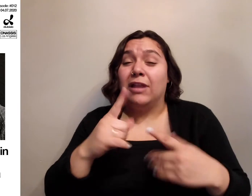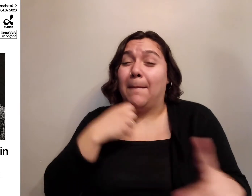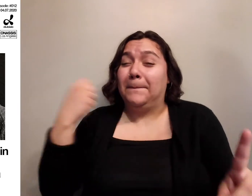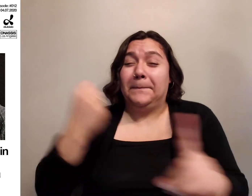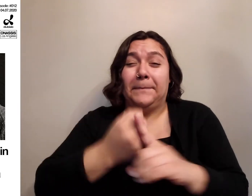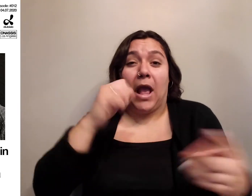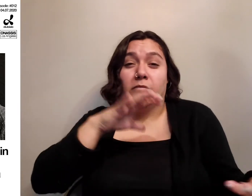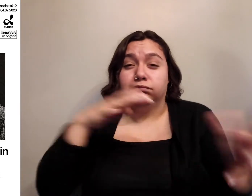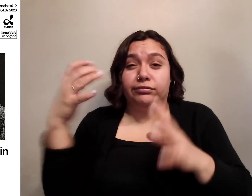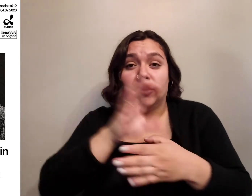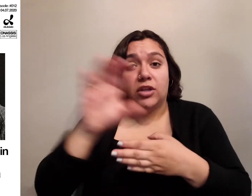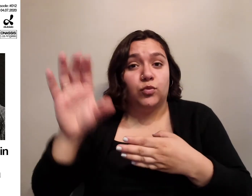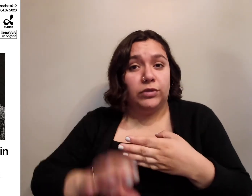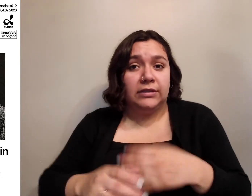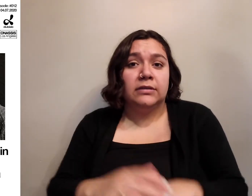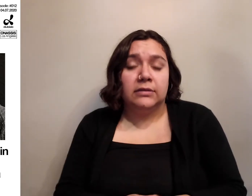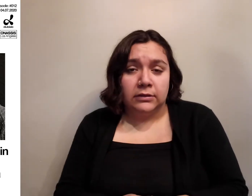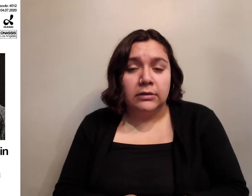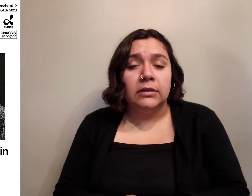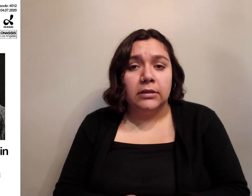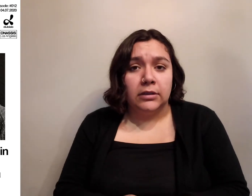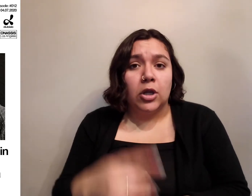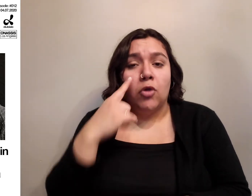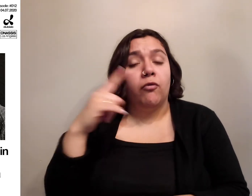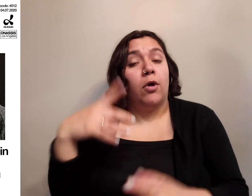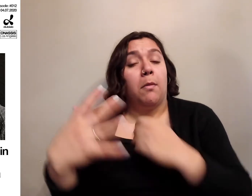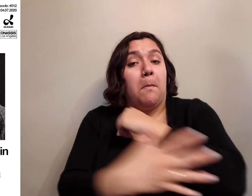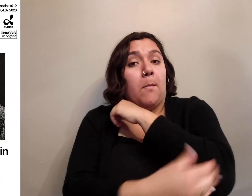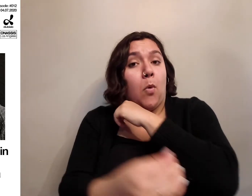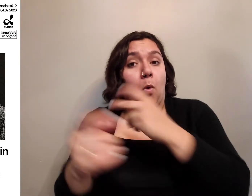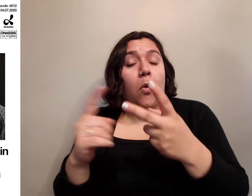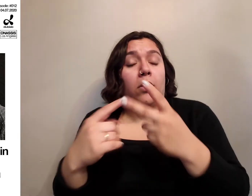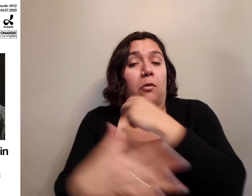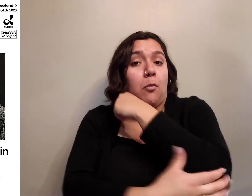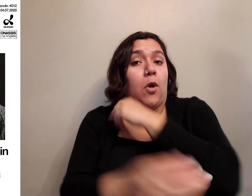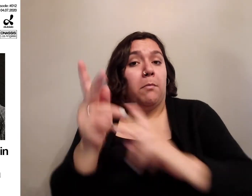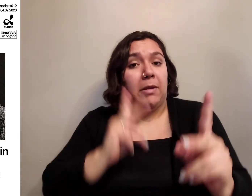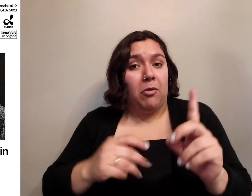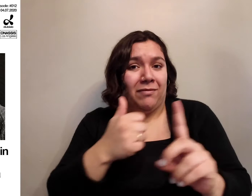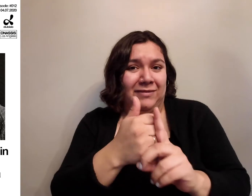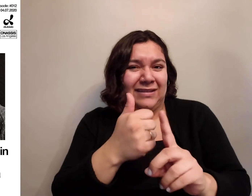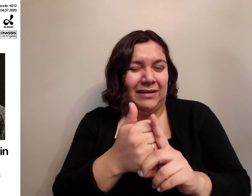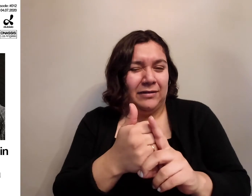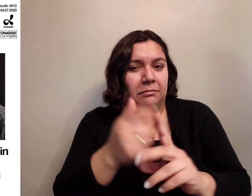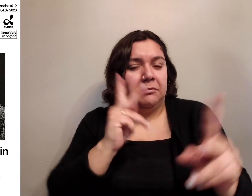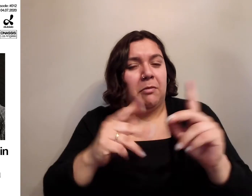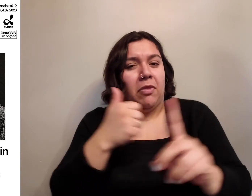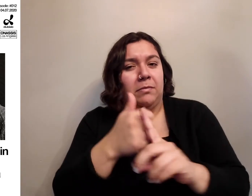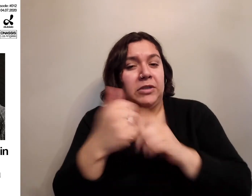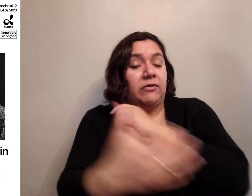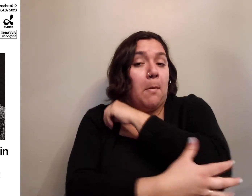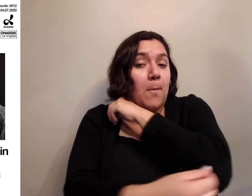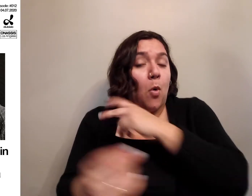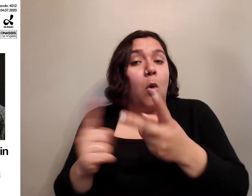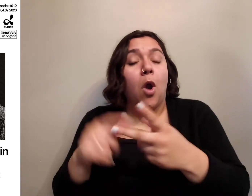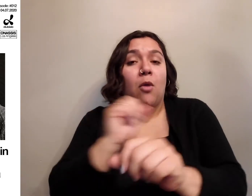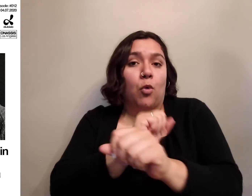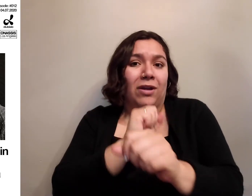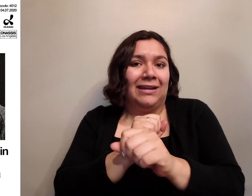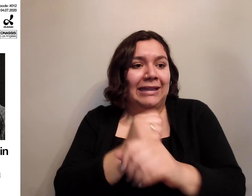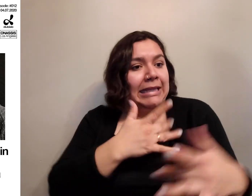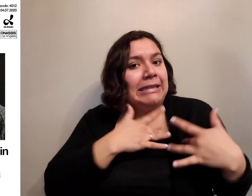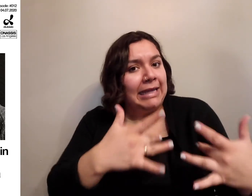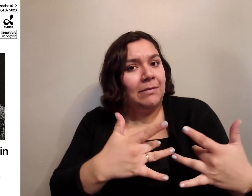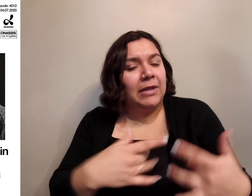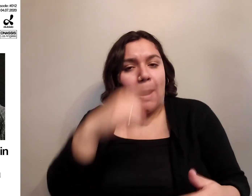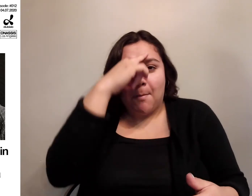catastrophic consequences for poor and working class people, a disproportionate number of whom are black and brown.